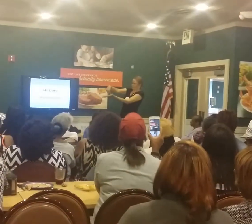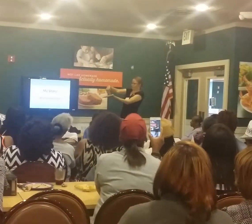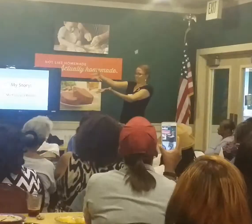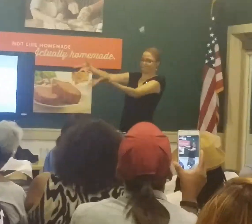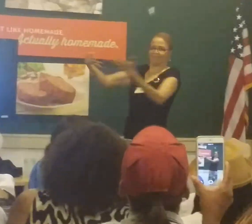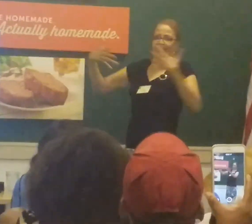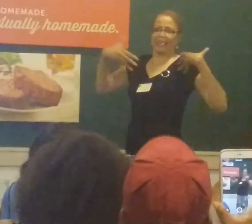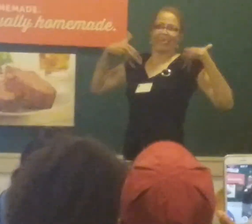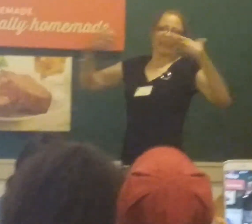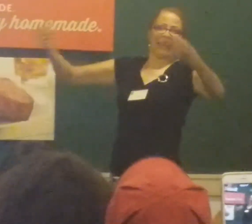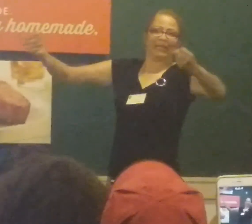She was standing right there,